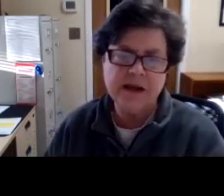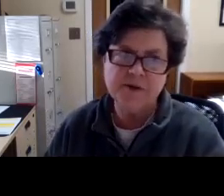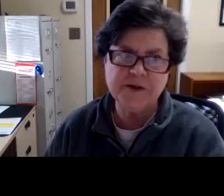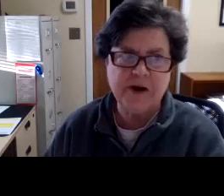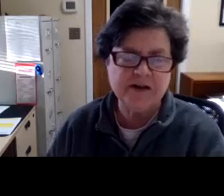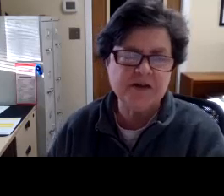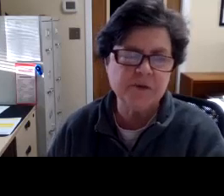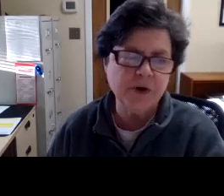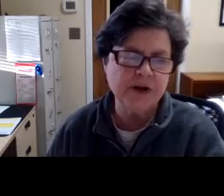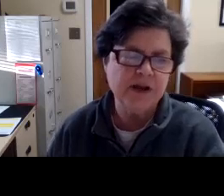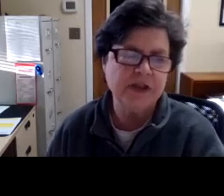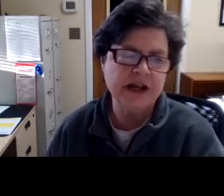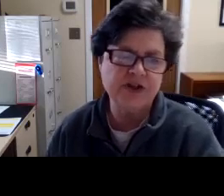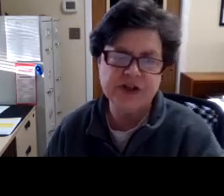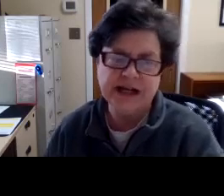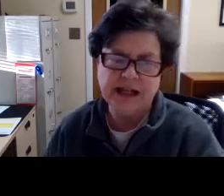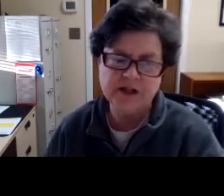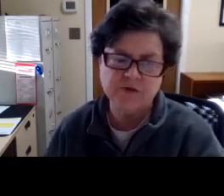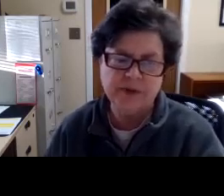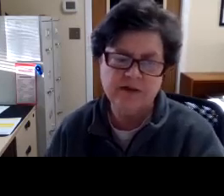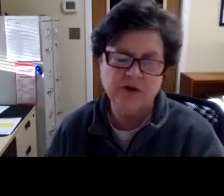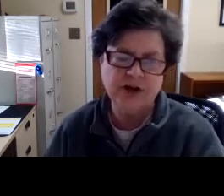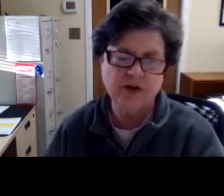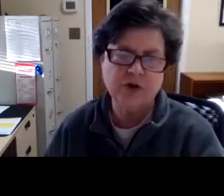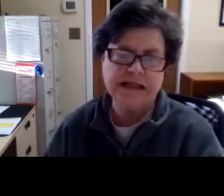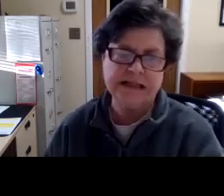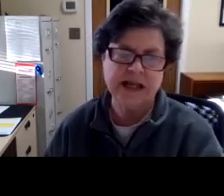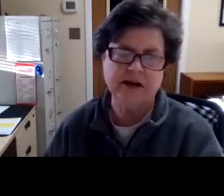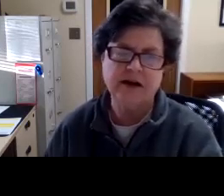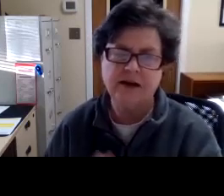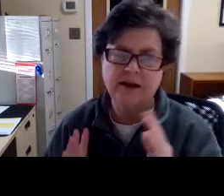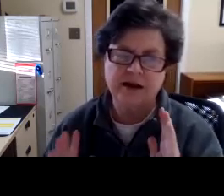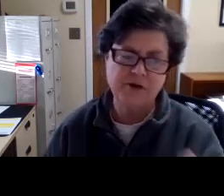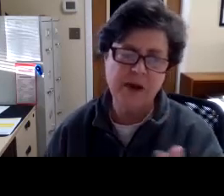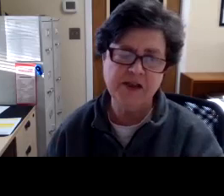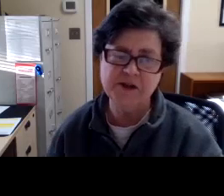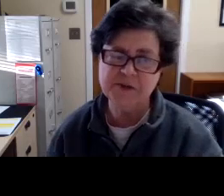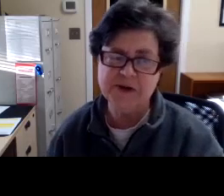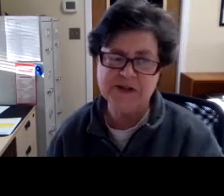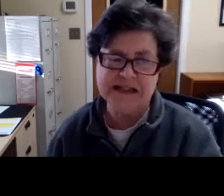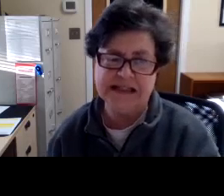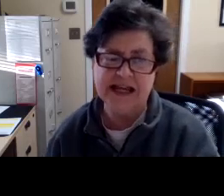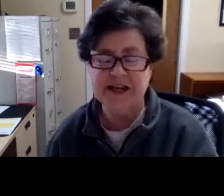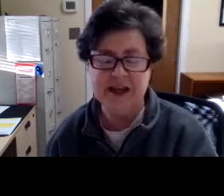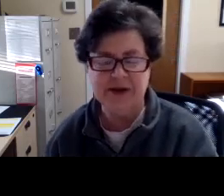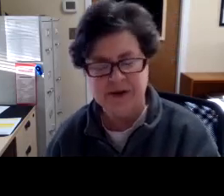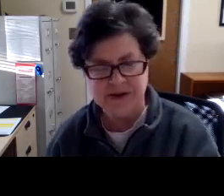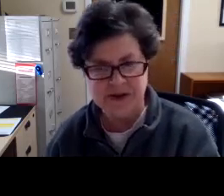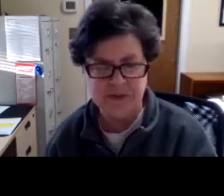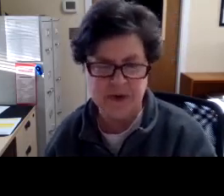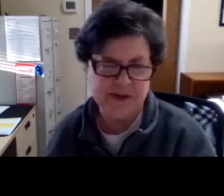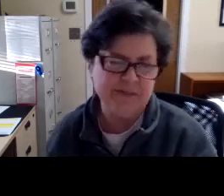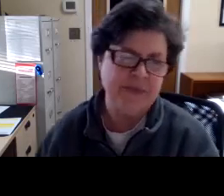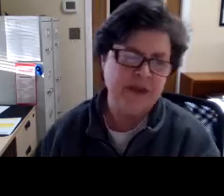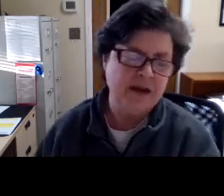SAMHSA's 80-page best practices report, the National Guidelines for Behavioral Health Crisis Care. From my lived experiences, I see gaping holes